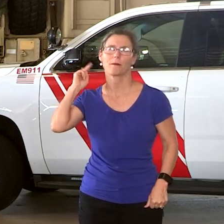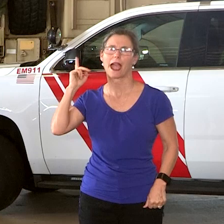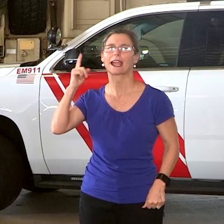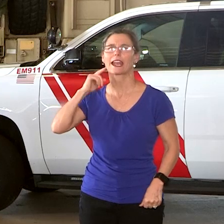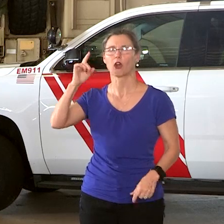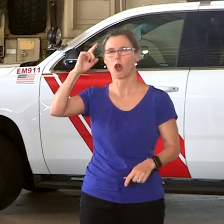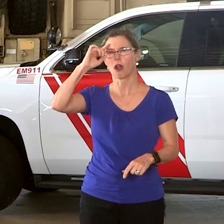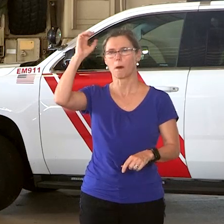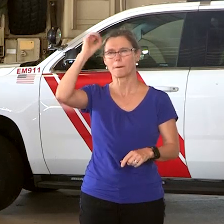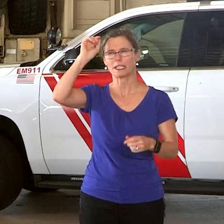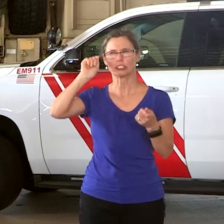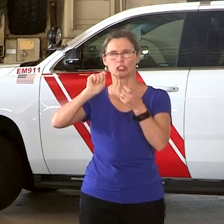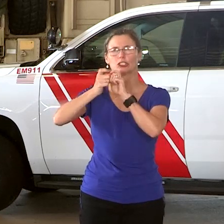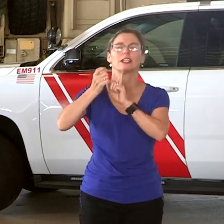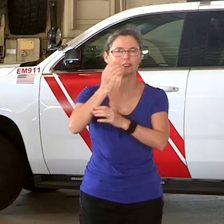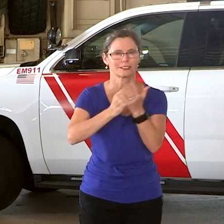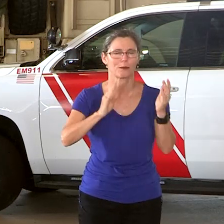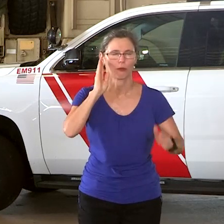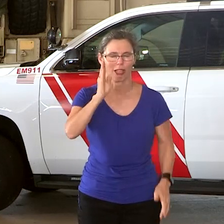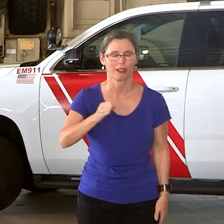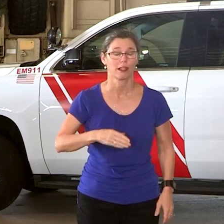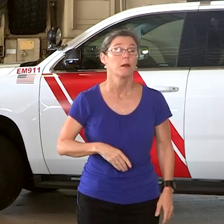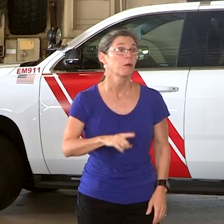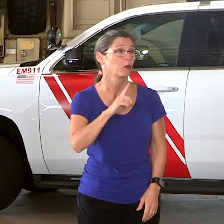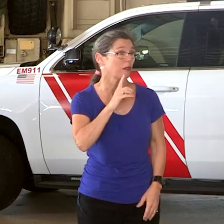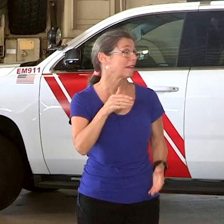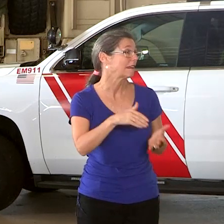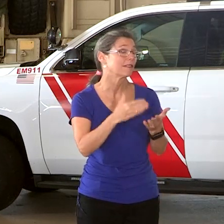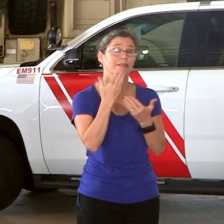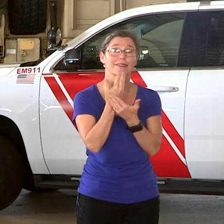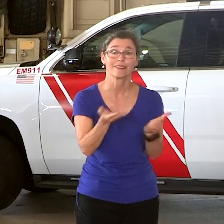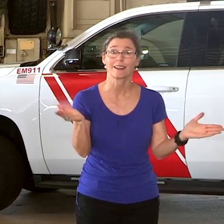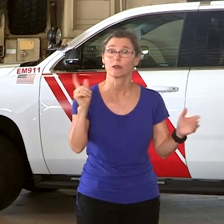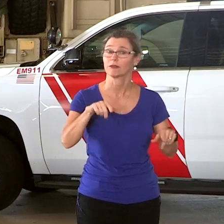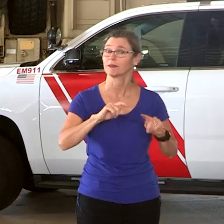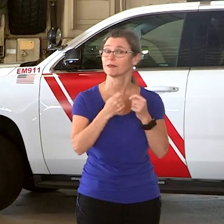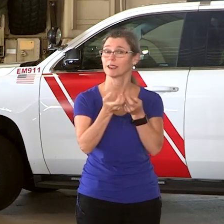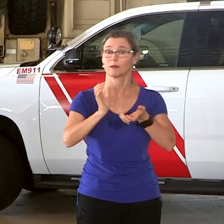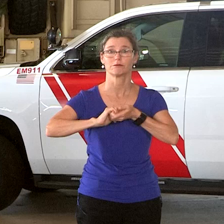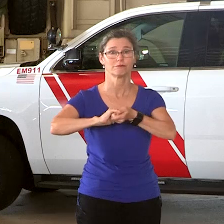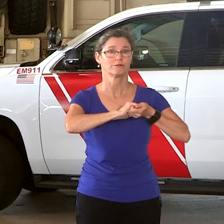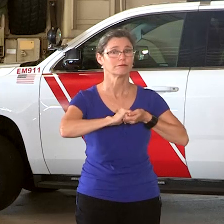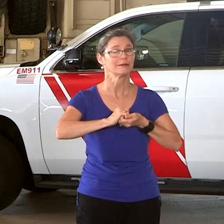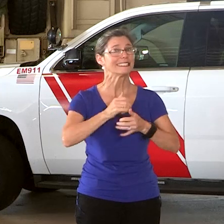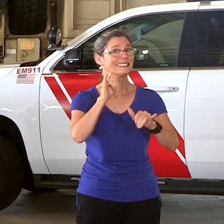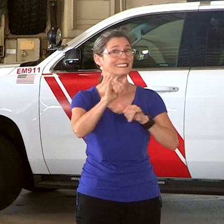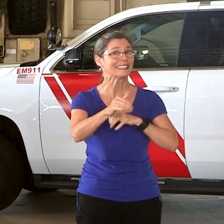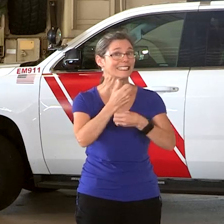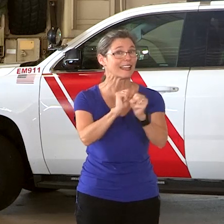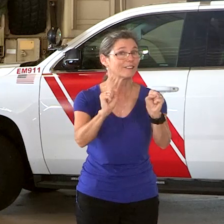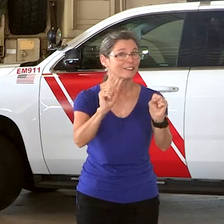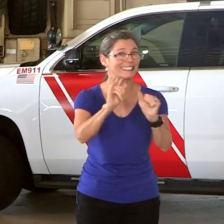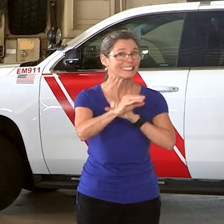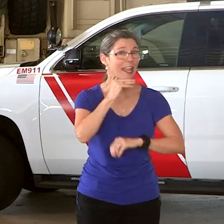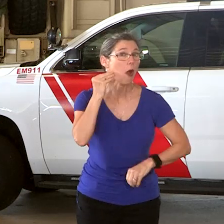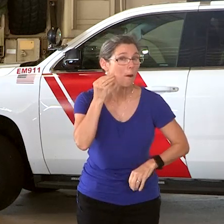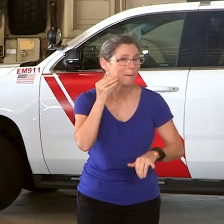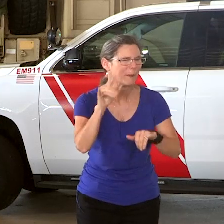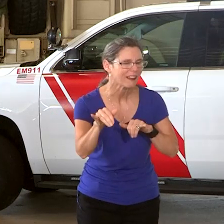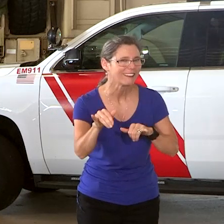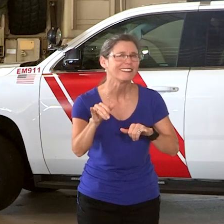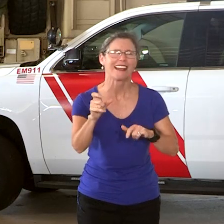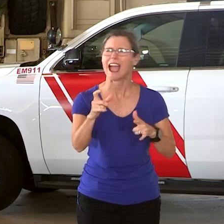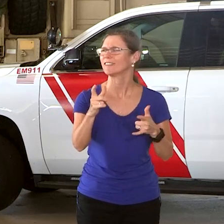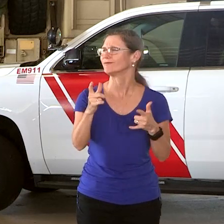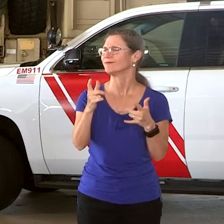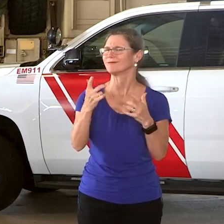for everybody for what they're doing. This is truly a team effort. And stay safe, stay home, and stay healthy. And oh, by the way, it's a beautiful